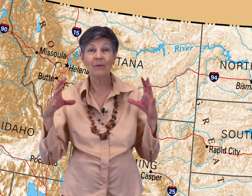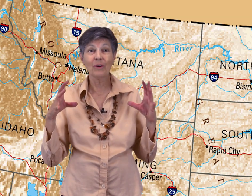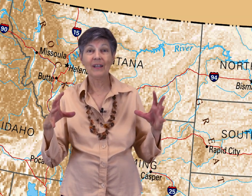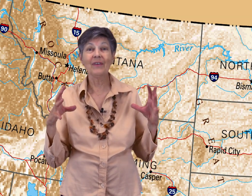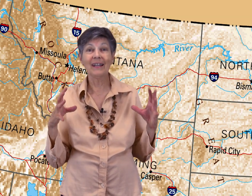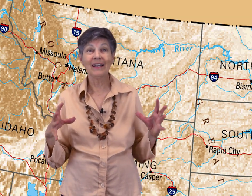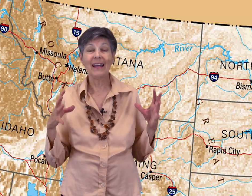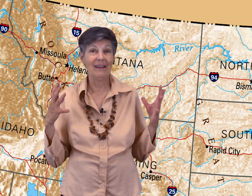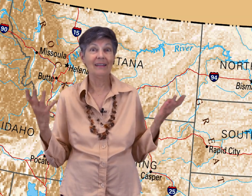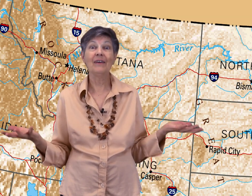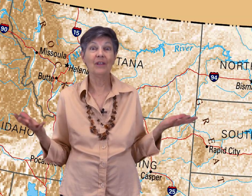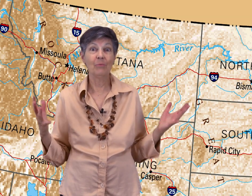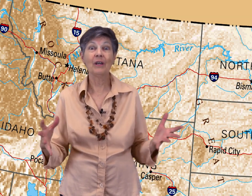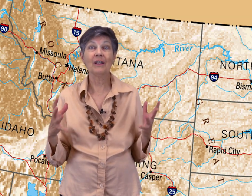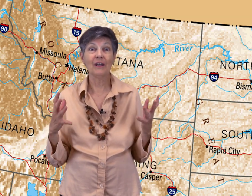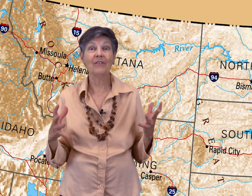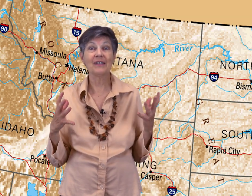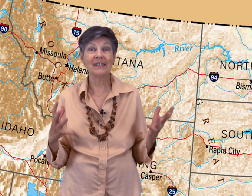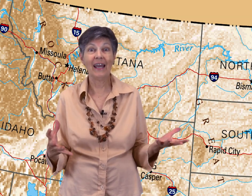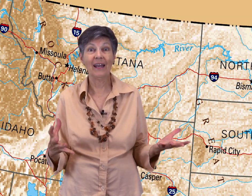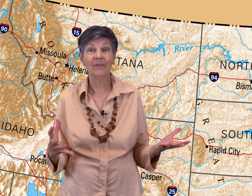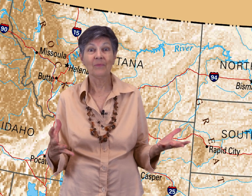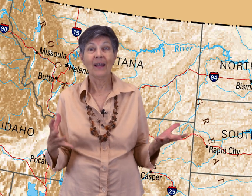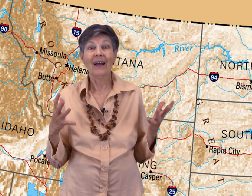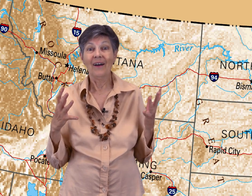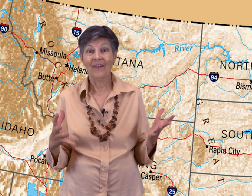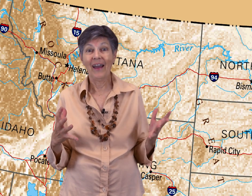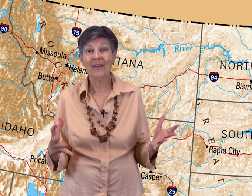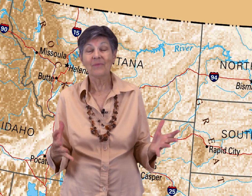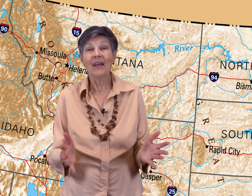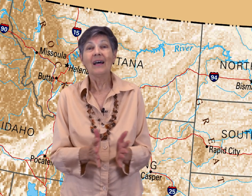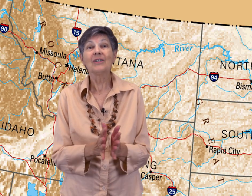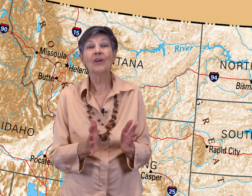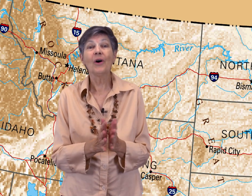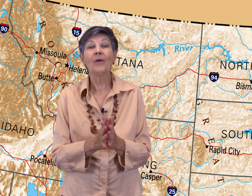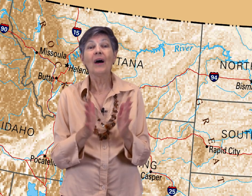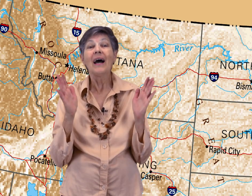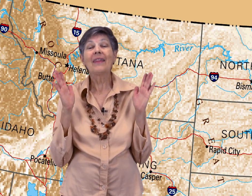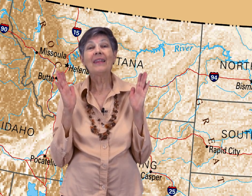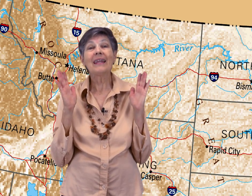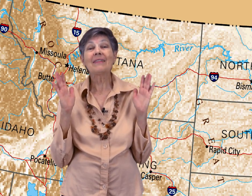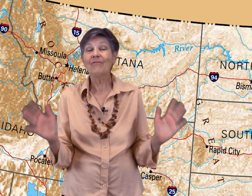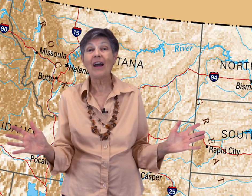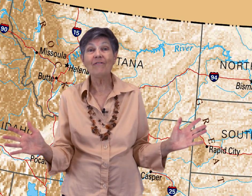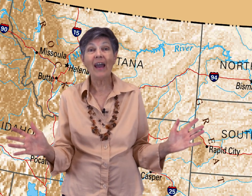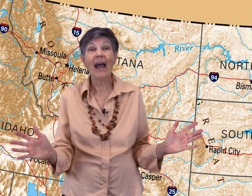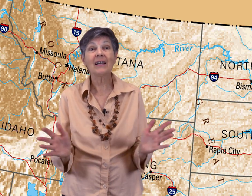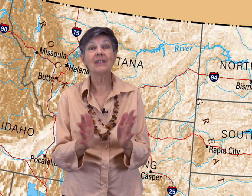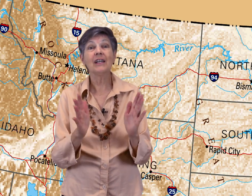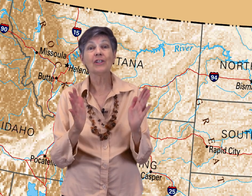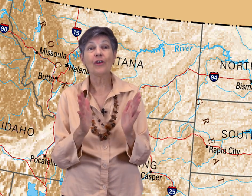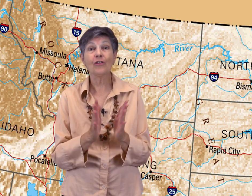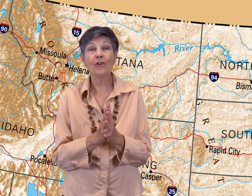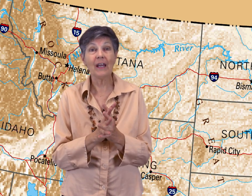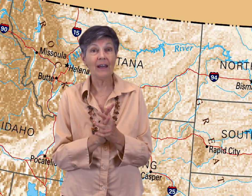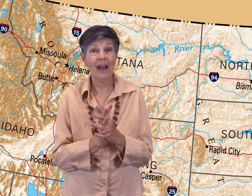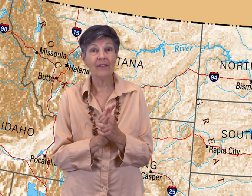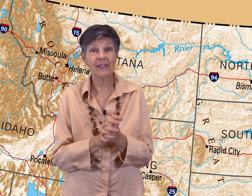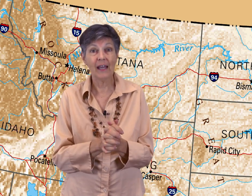were living in, that live in the middle of the state. Okay, so fun facts, it's the 39th